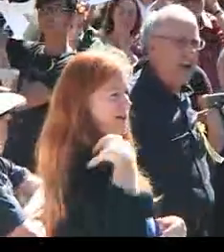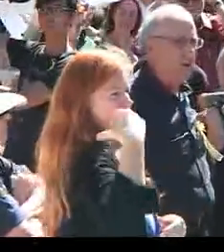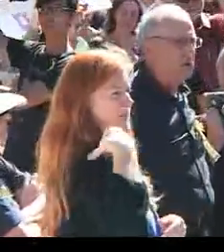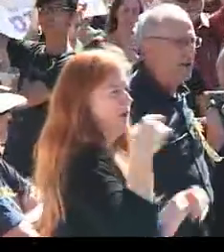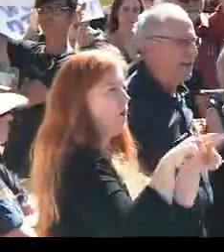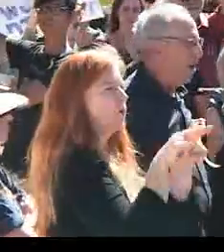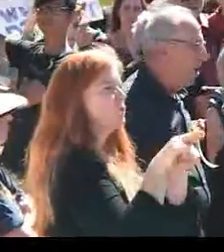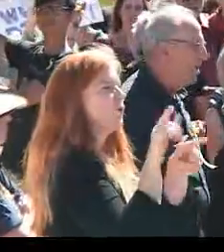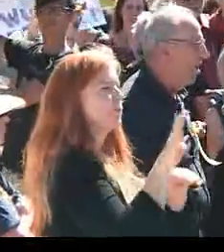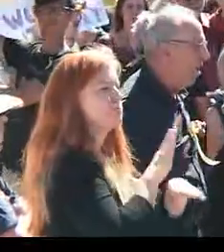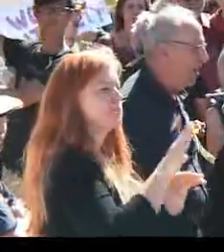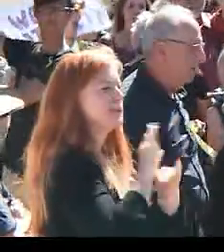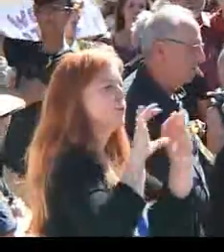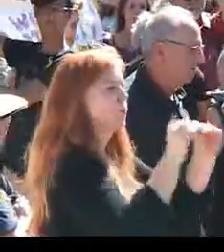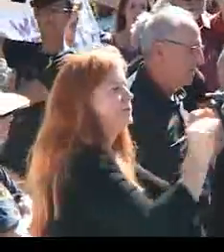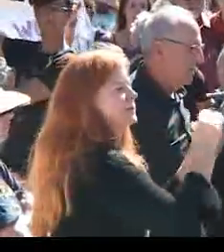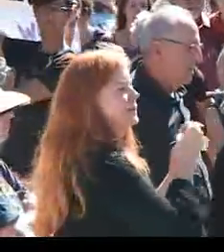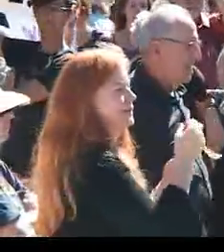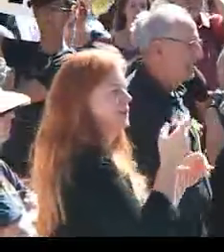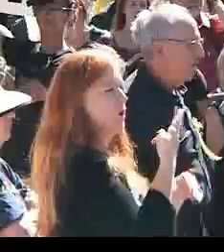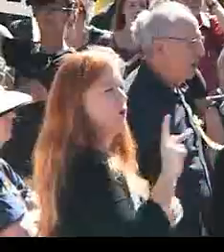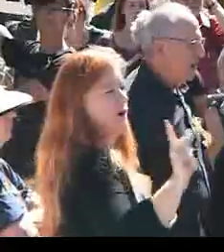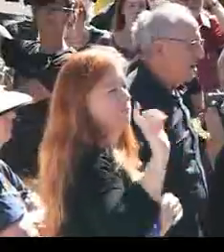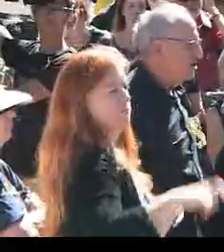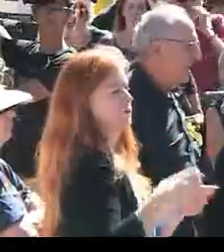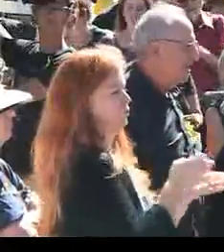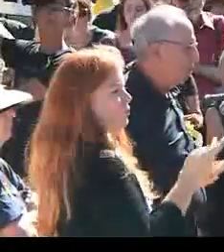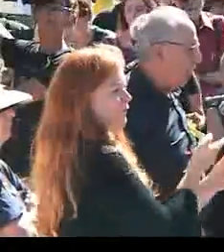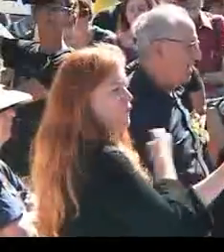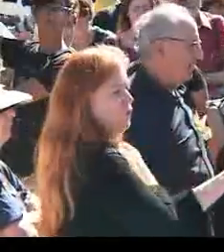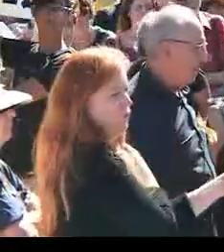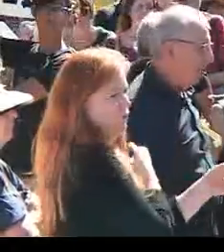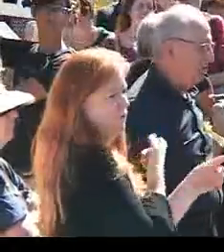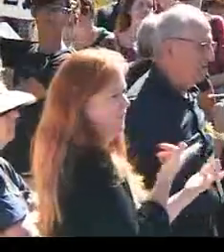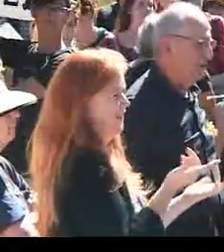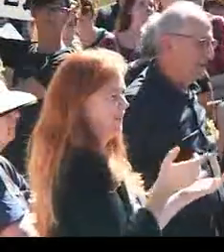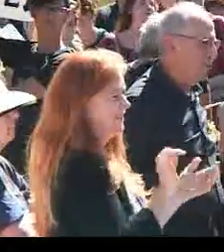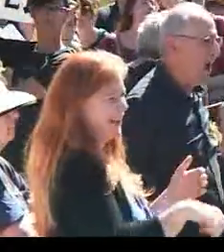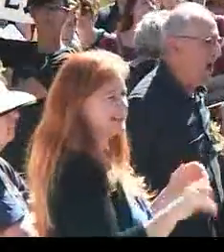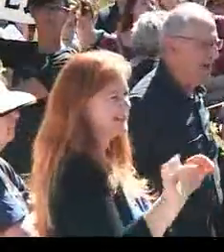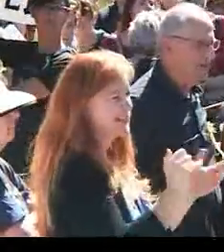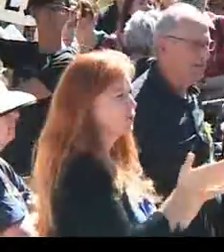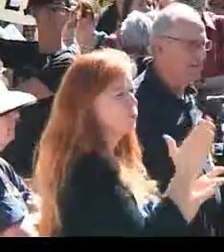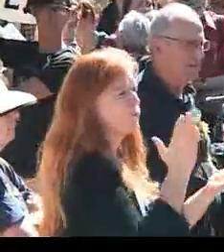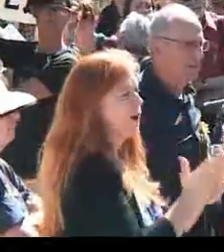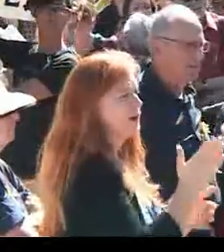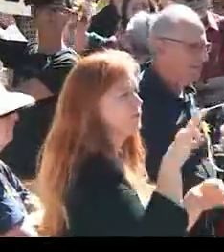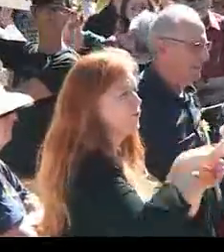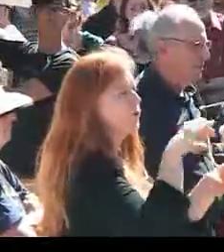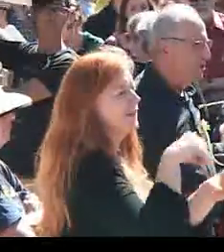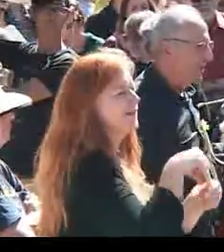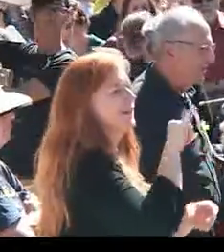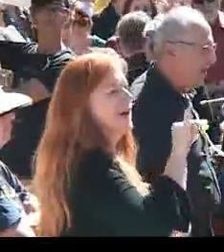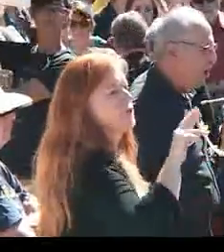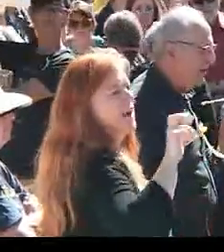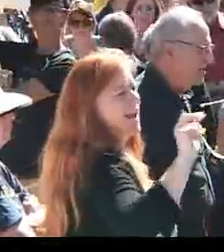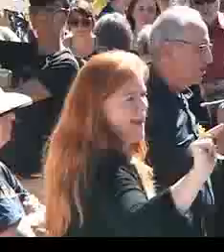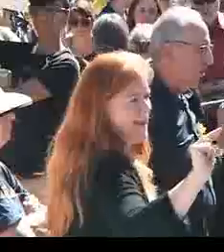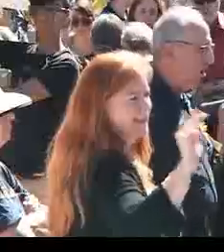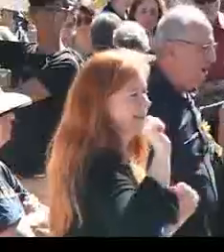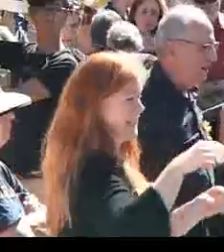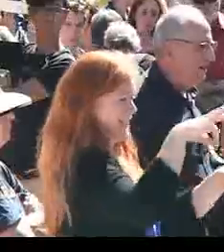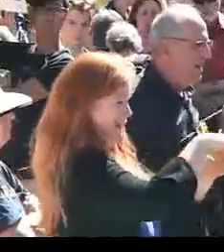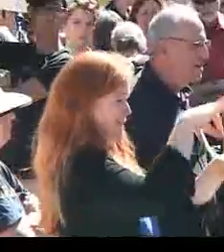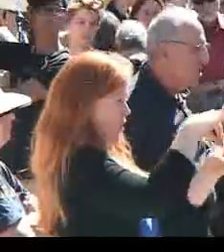business establishment in Hong Kong. That's very much like the right to vote in Iran. You can vote